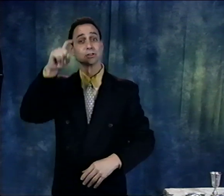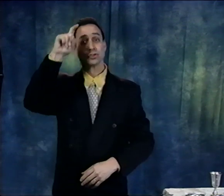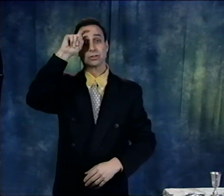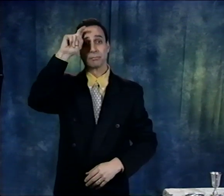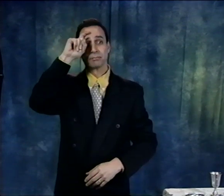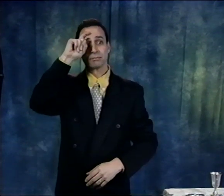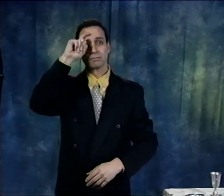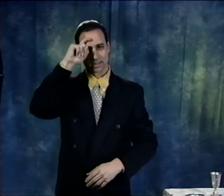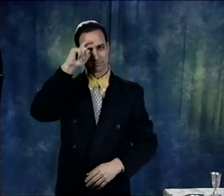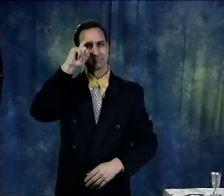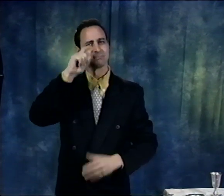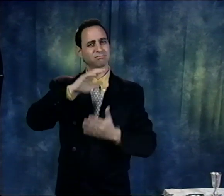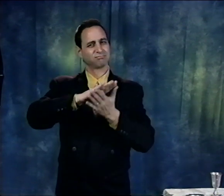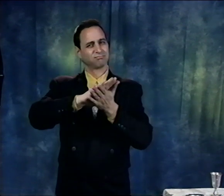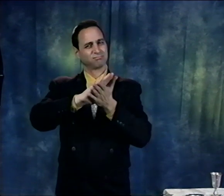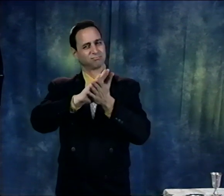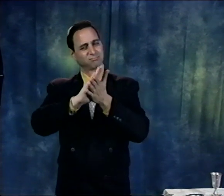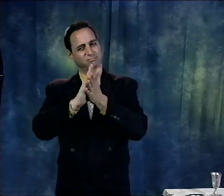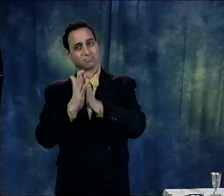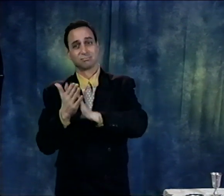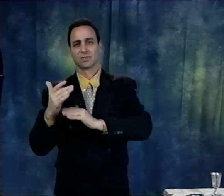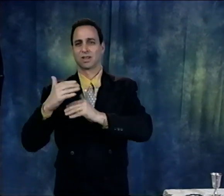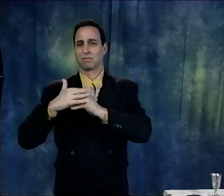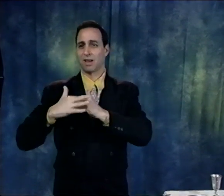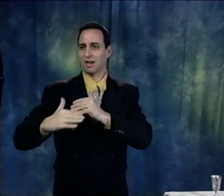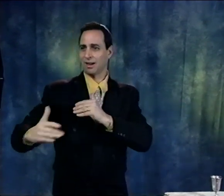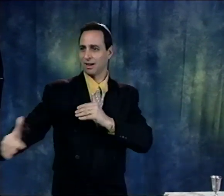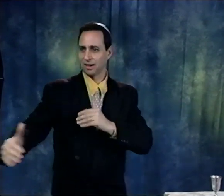in the land of Egypt turned into blood.